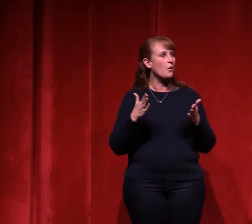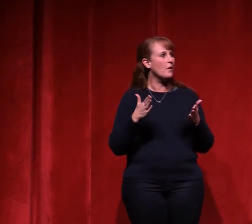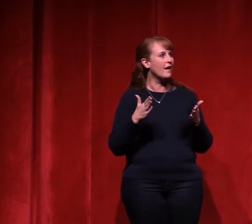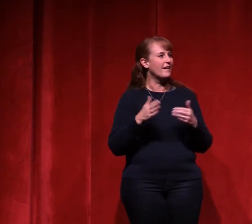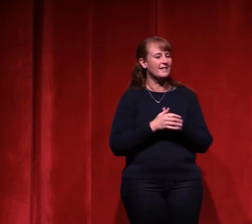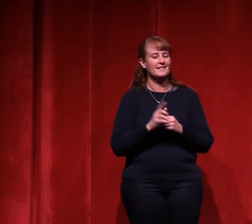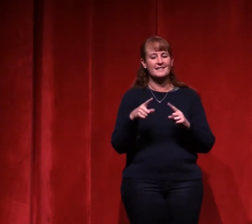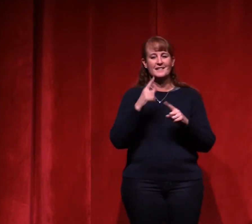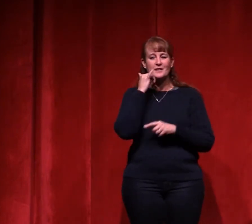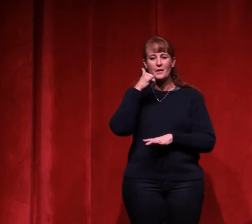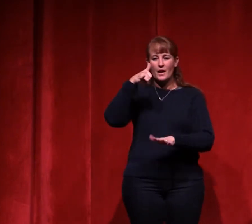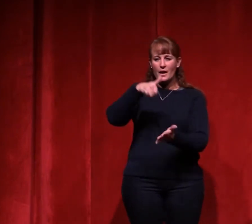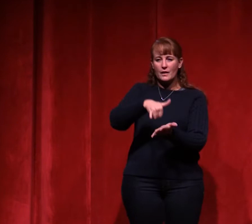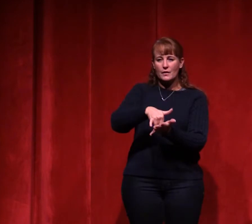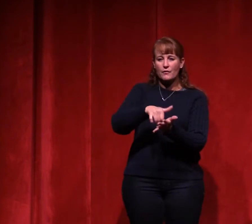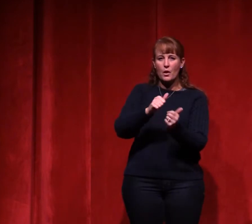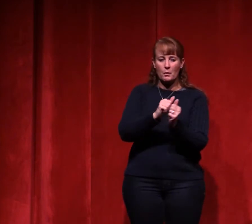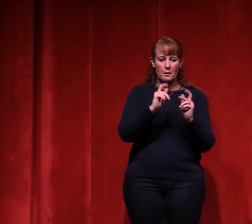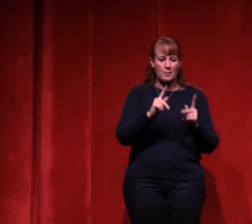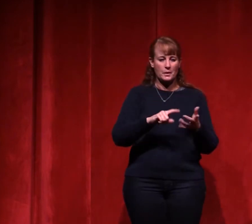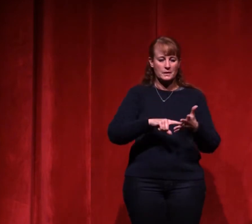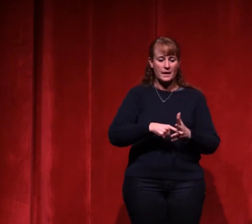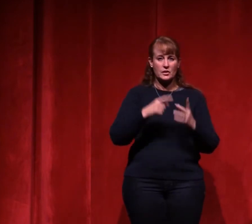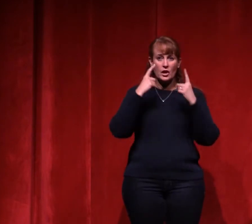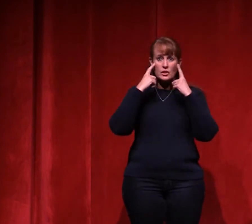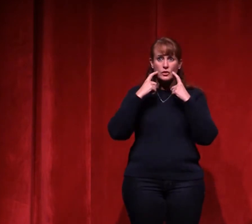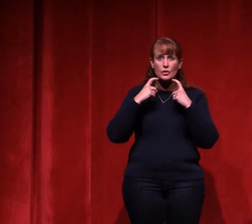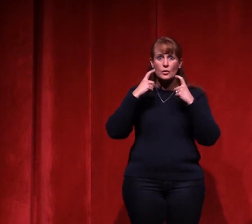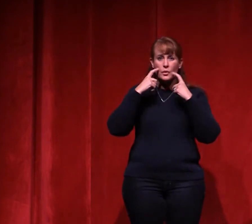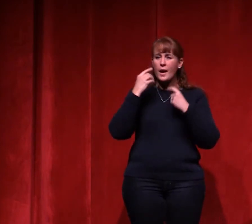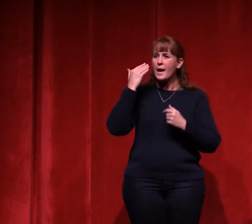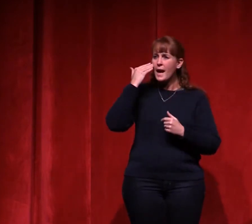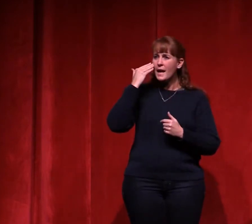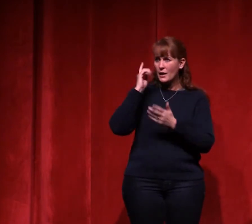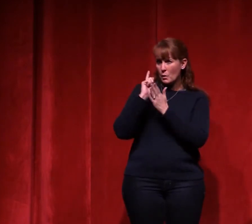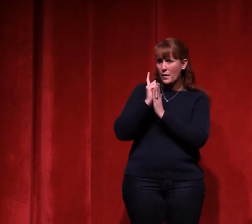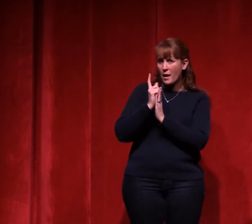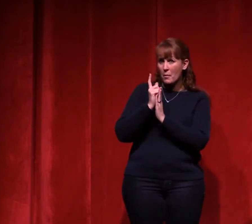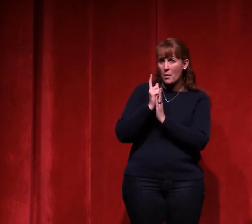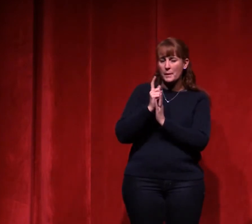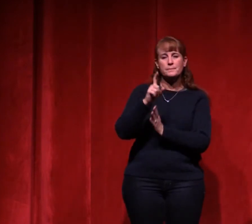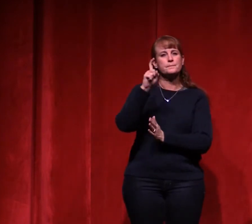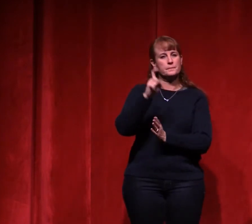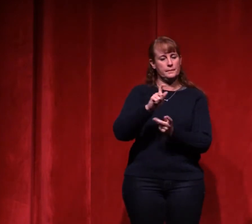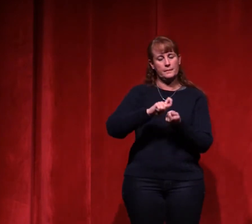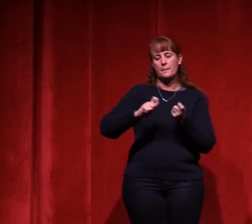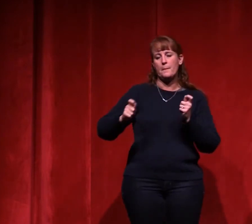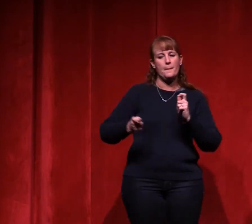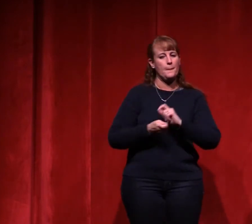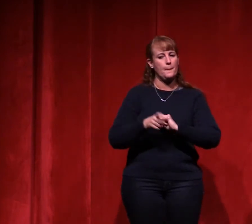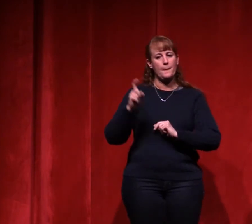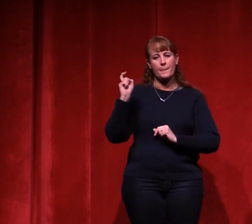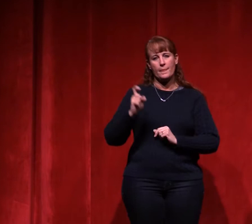When I hung up the phone with my booker, I started to cry, and I knew in that moment something needed to change.